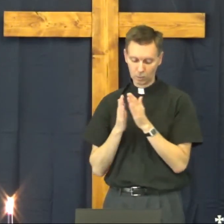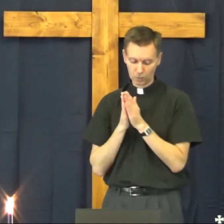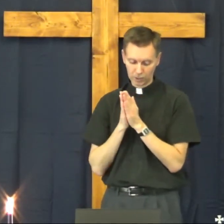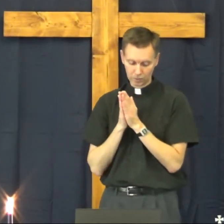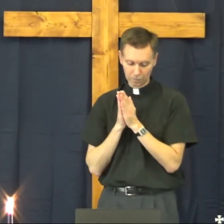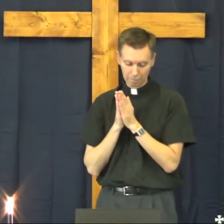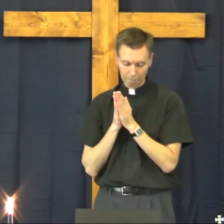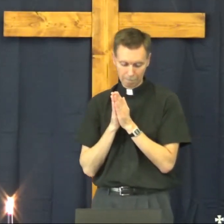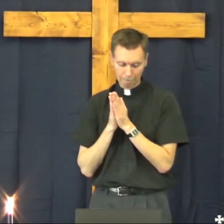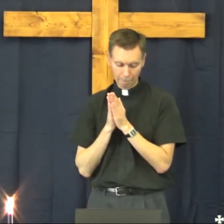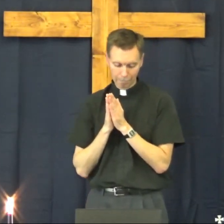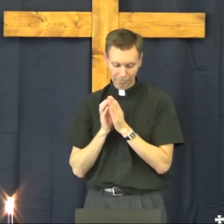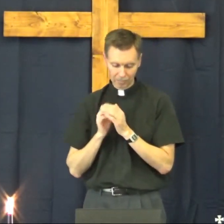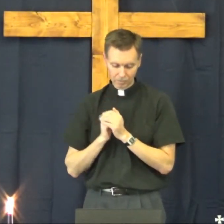prayer.